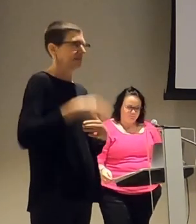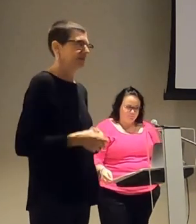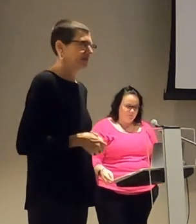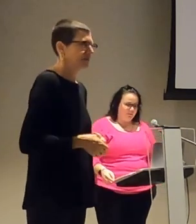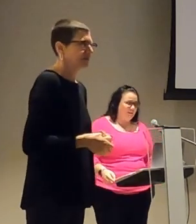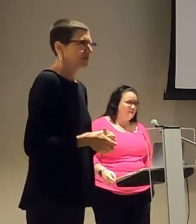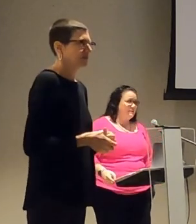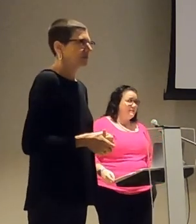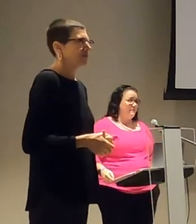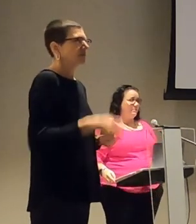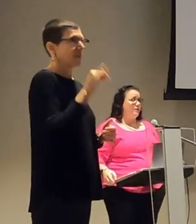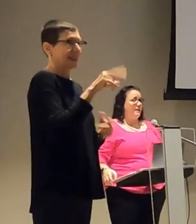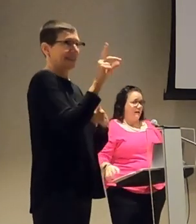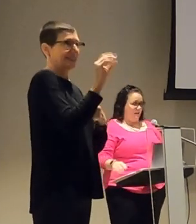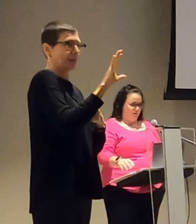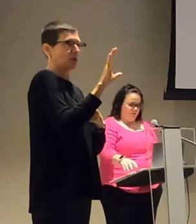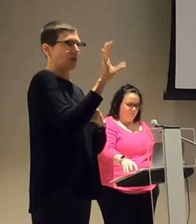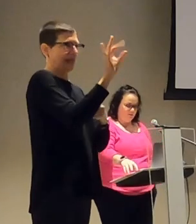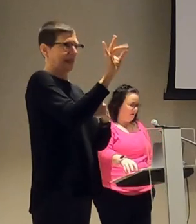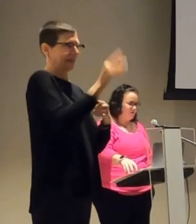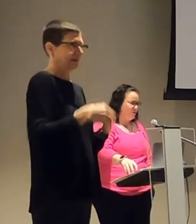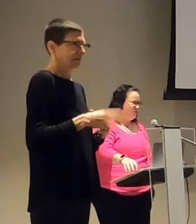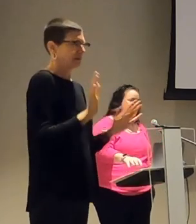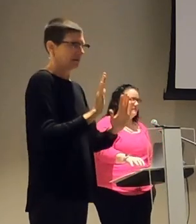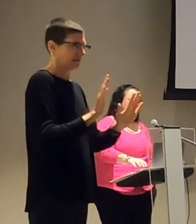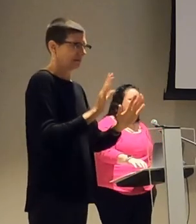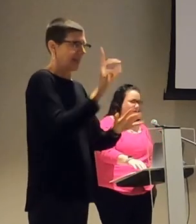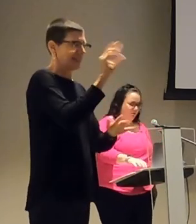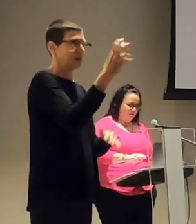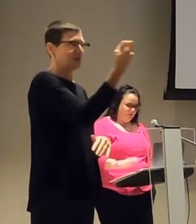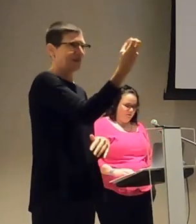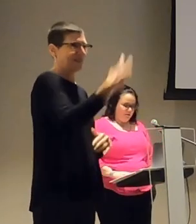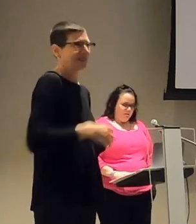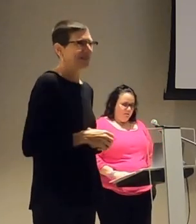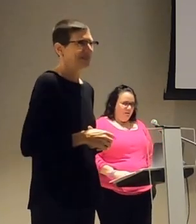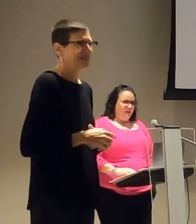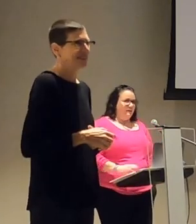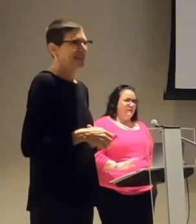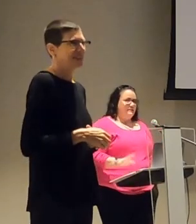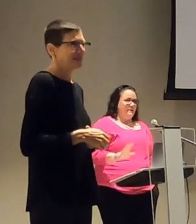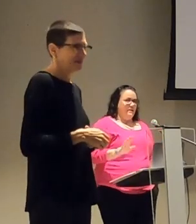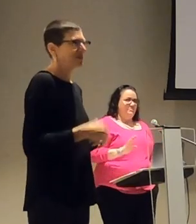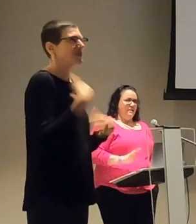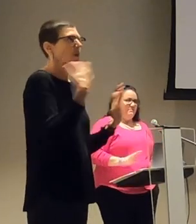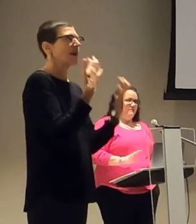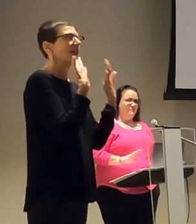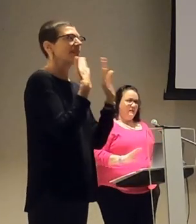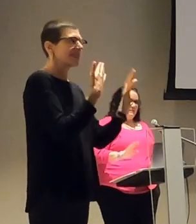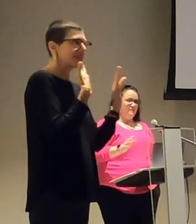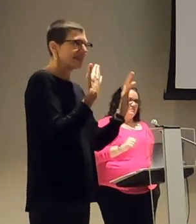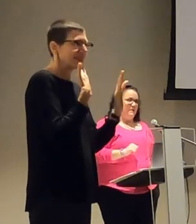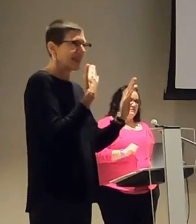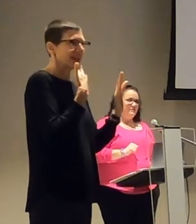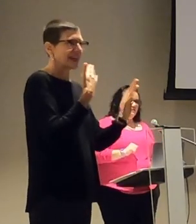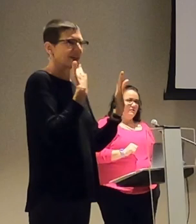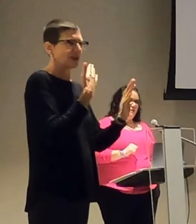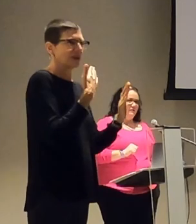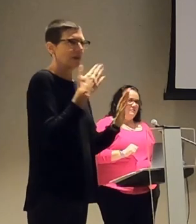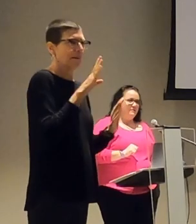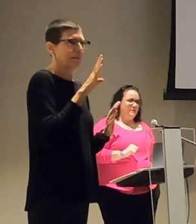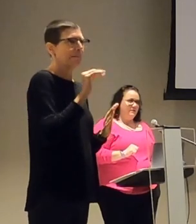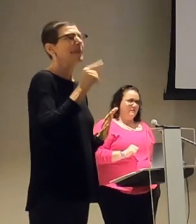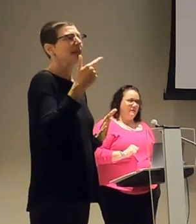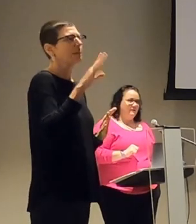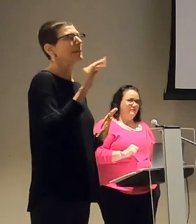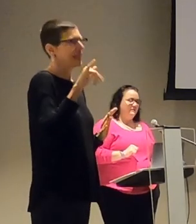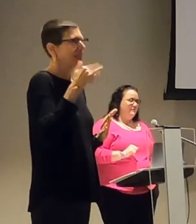exhibition. That's December 8th. I'm sorry, it's December 12th. And I'd like to thank Big Beef as our sponsor for